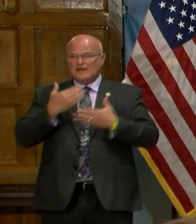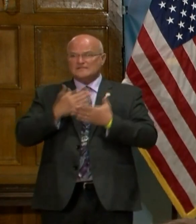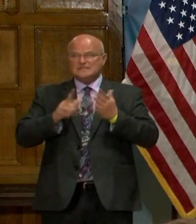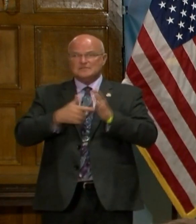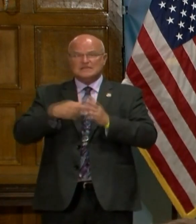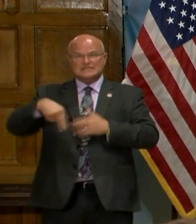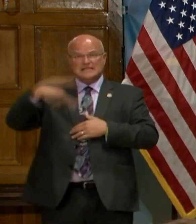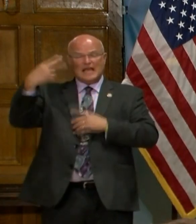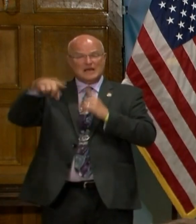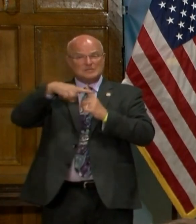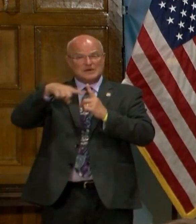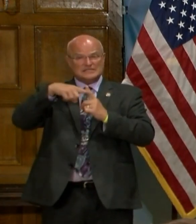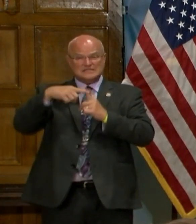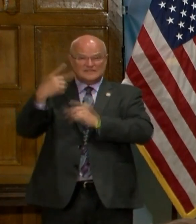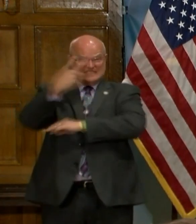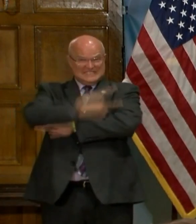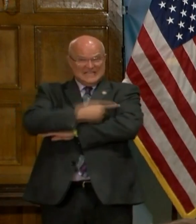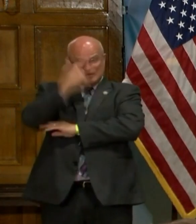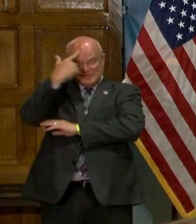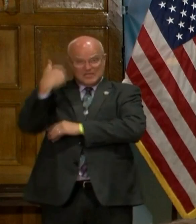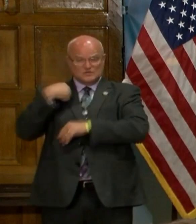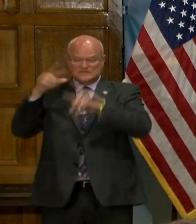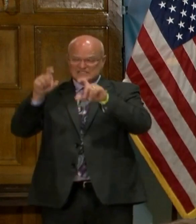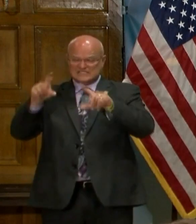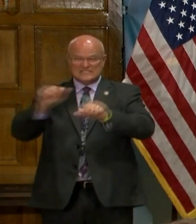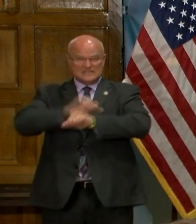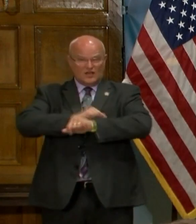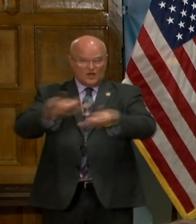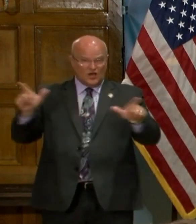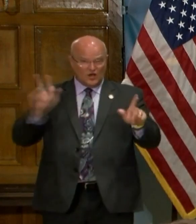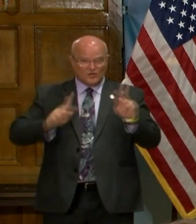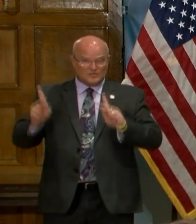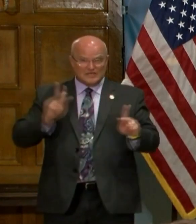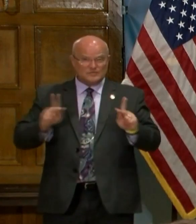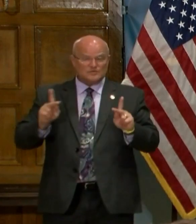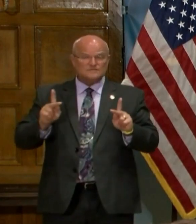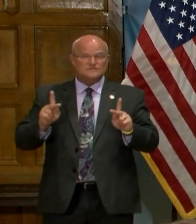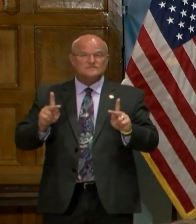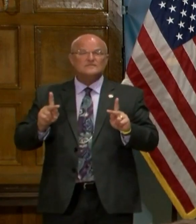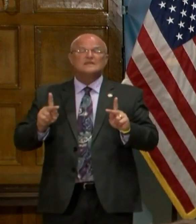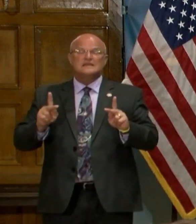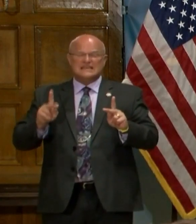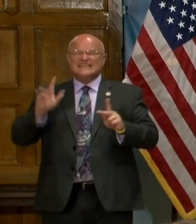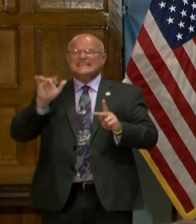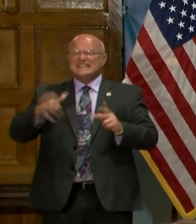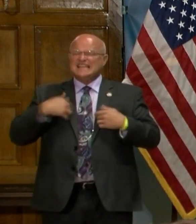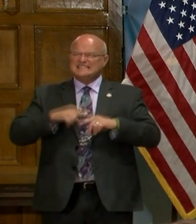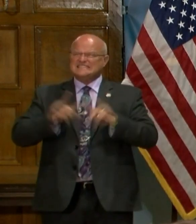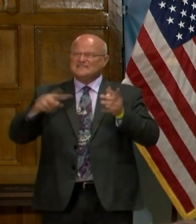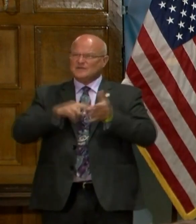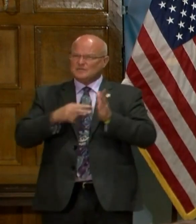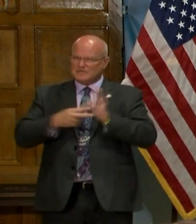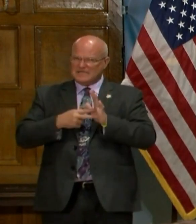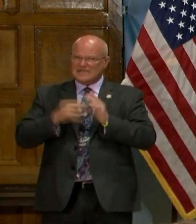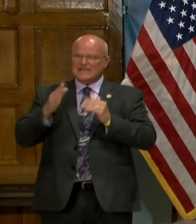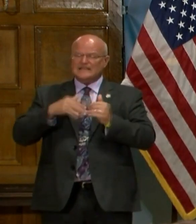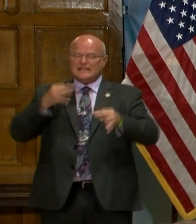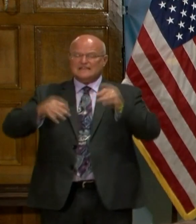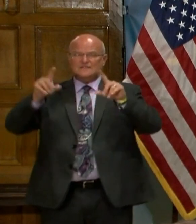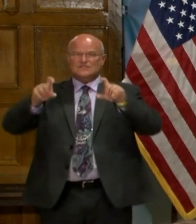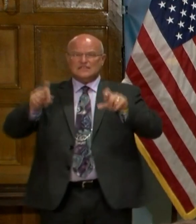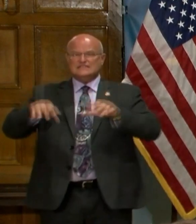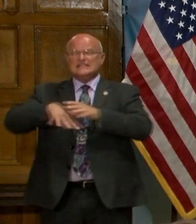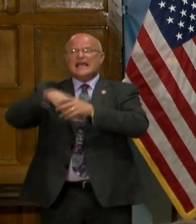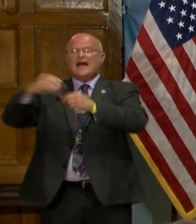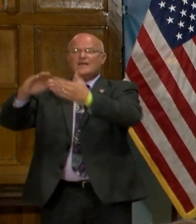of these high positivity days because we've tested everyone in a facility, that has a different meaning than if you're testing